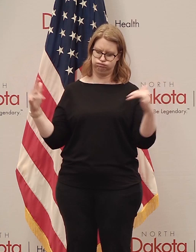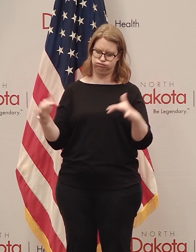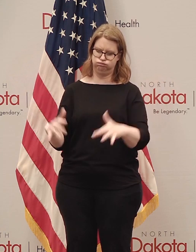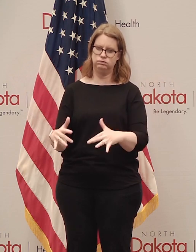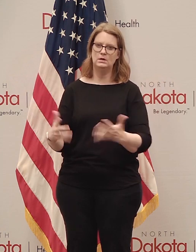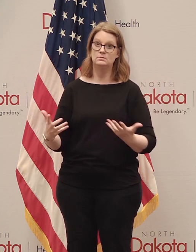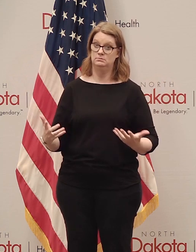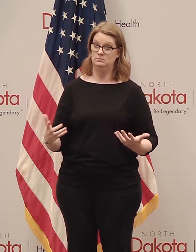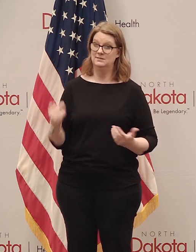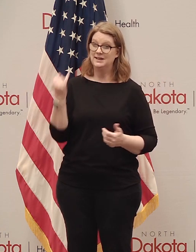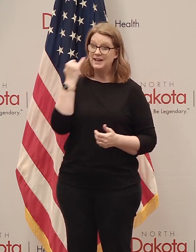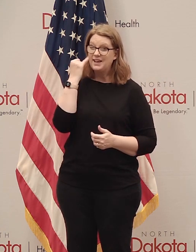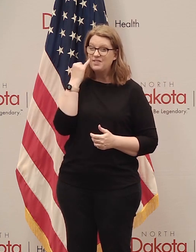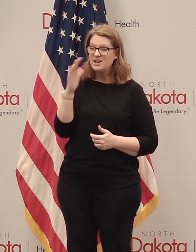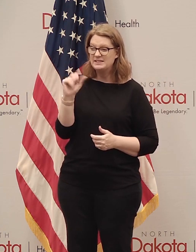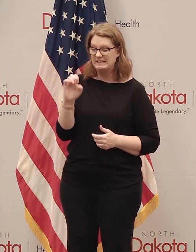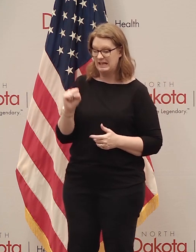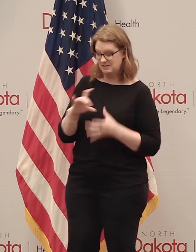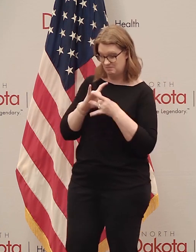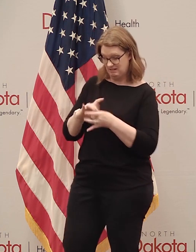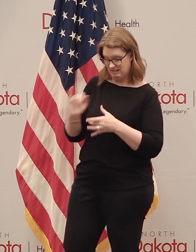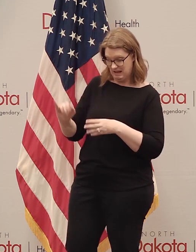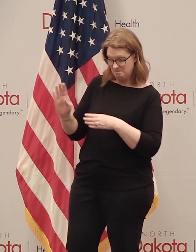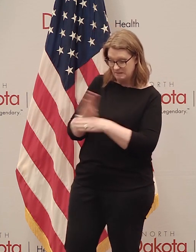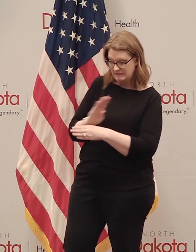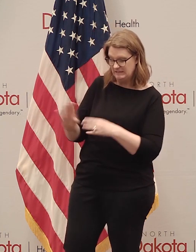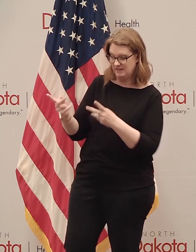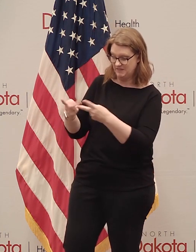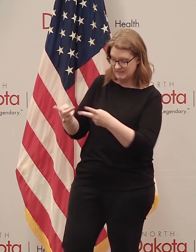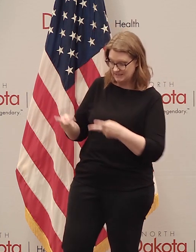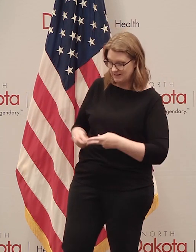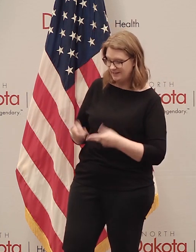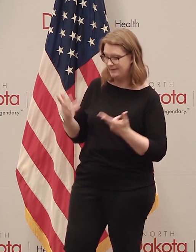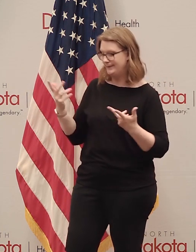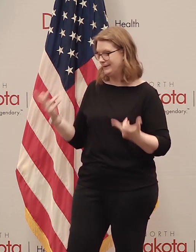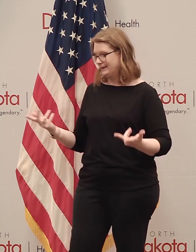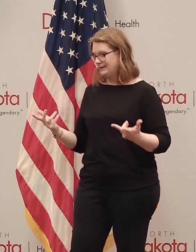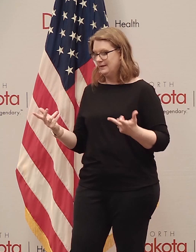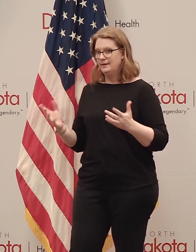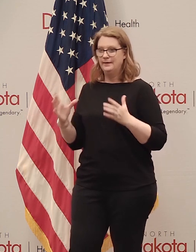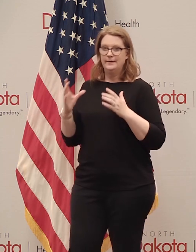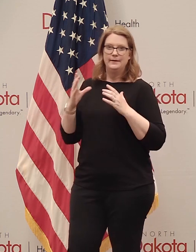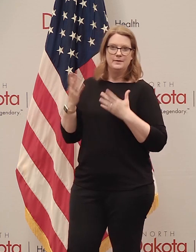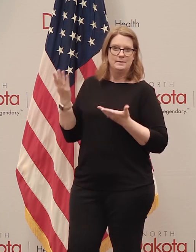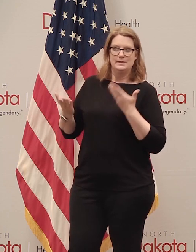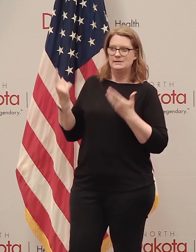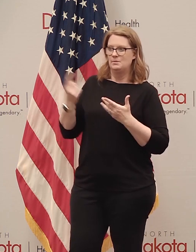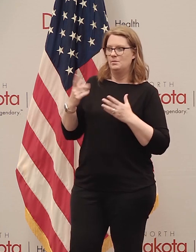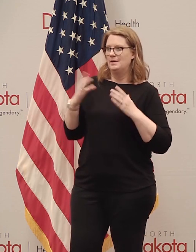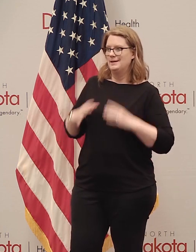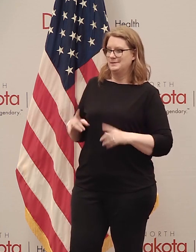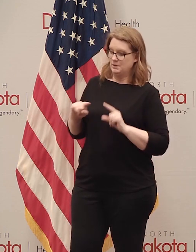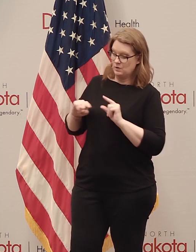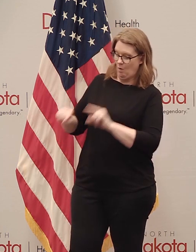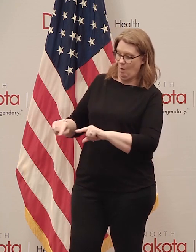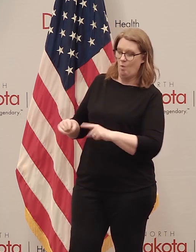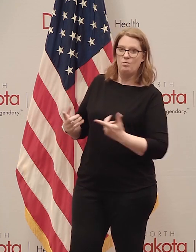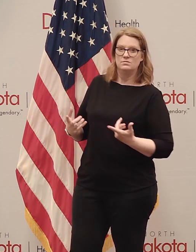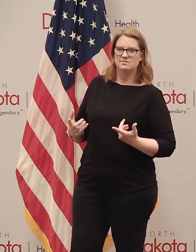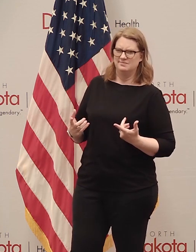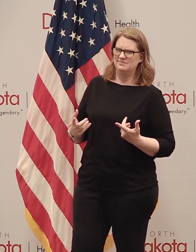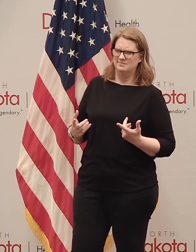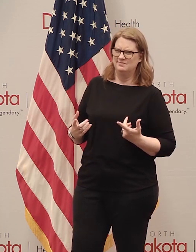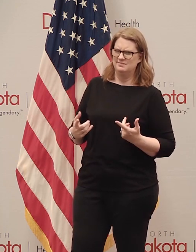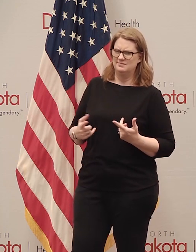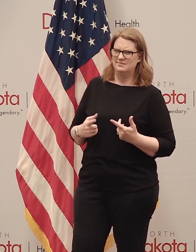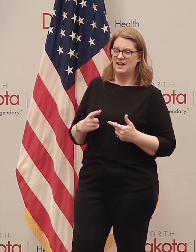either facility, whether it's a business or a place where customers go, there still is the ability, and we will,